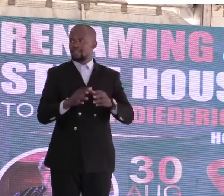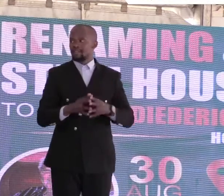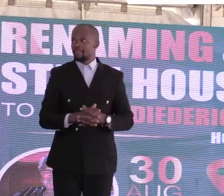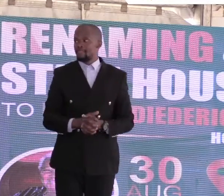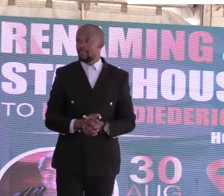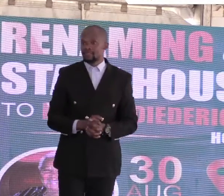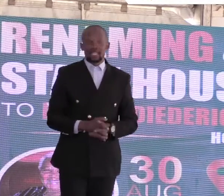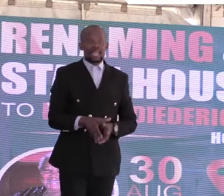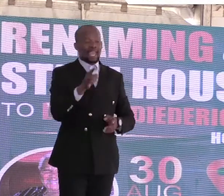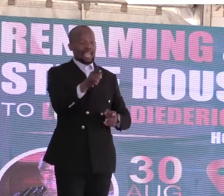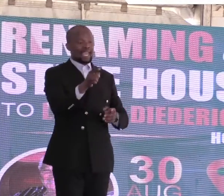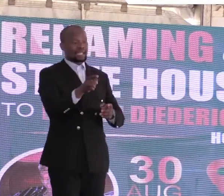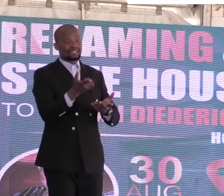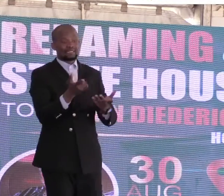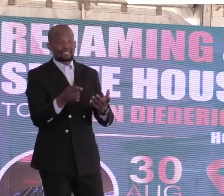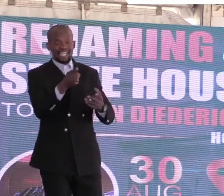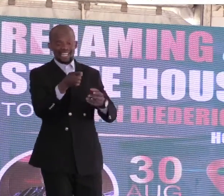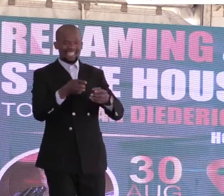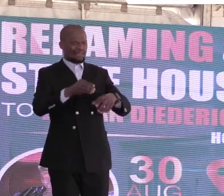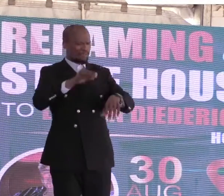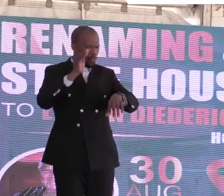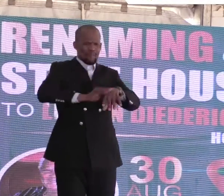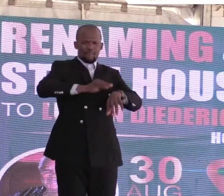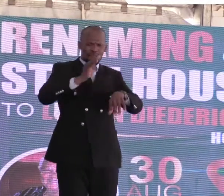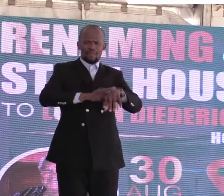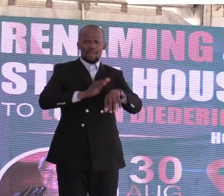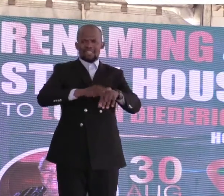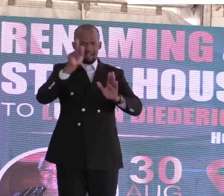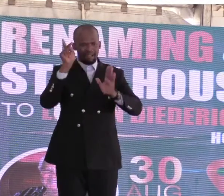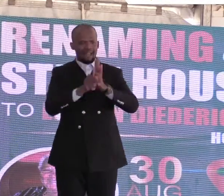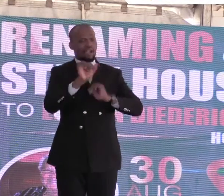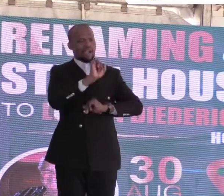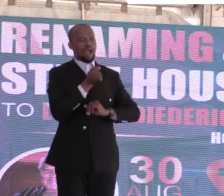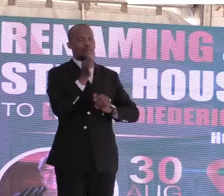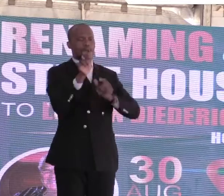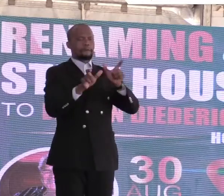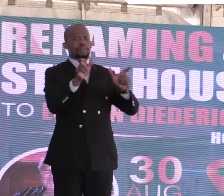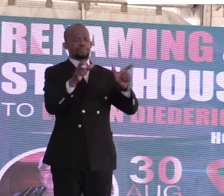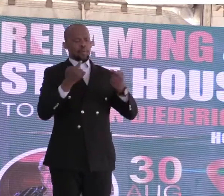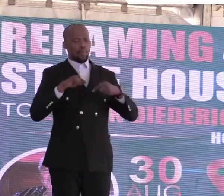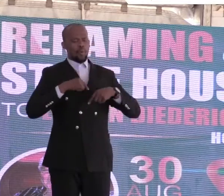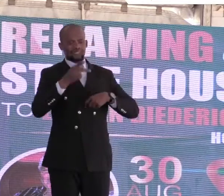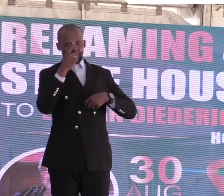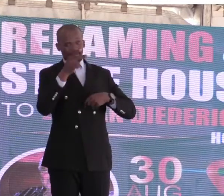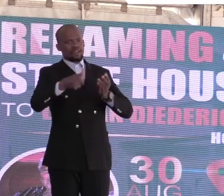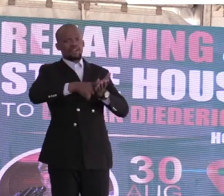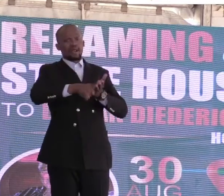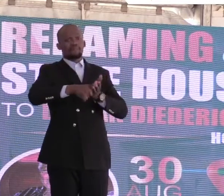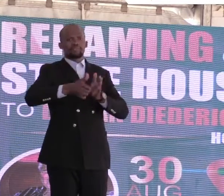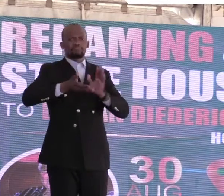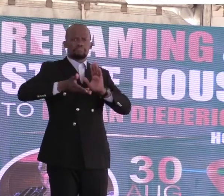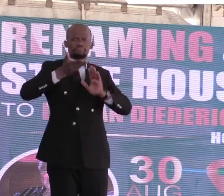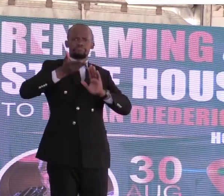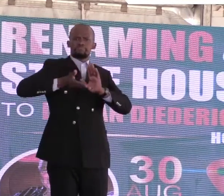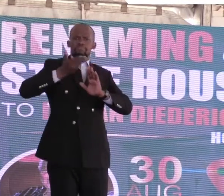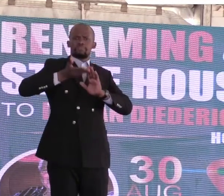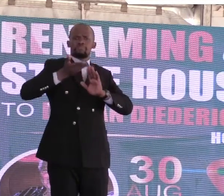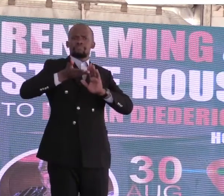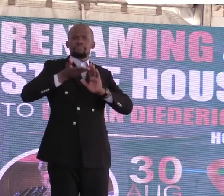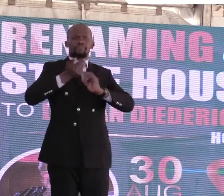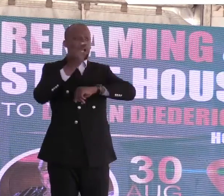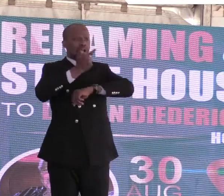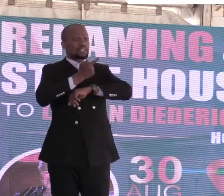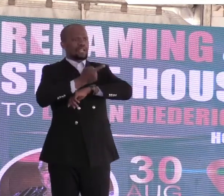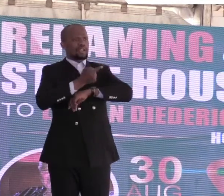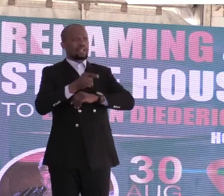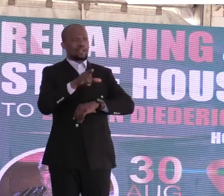actually disastrous, still catastrophic, still killing our people. We are seeing numbers growing up almost now on daily basis of people